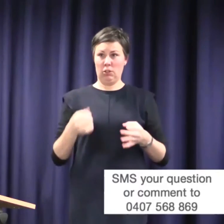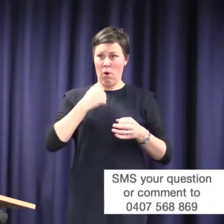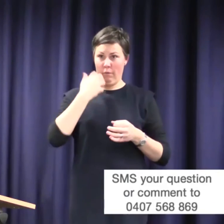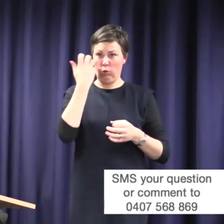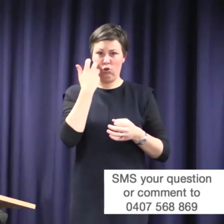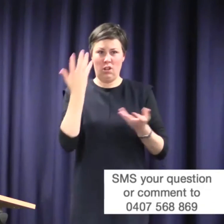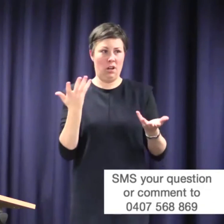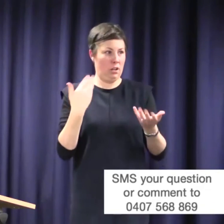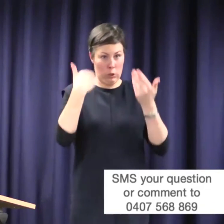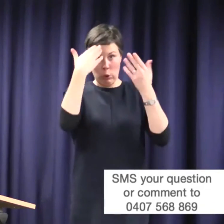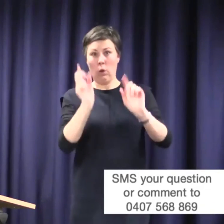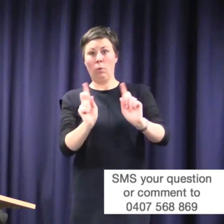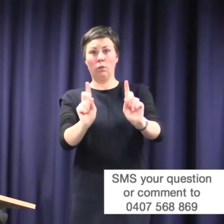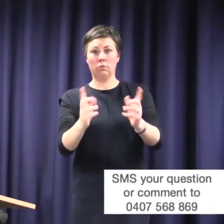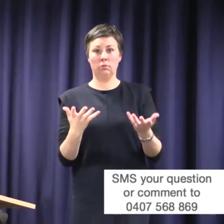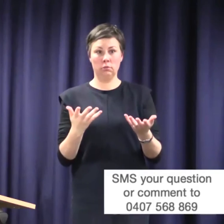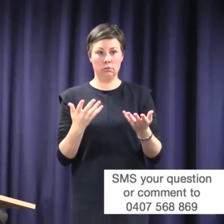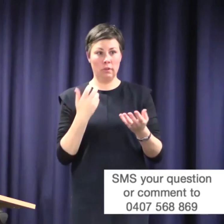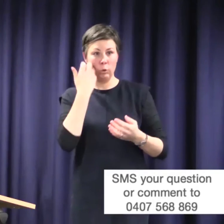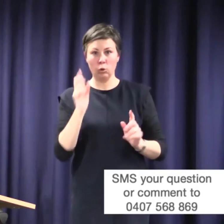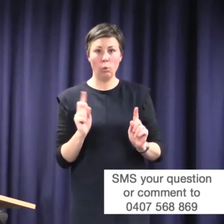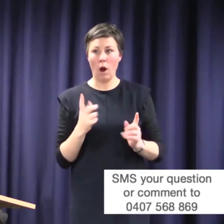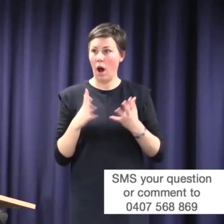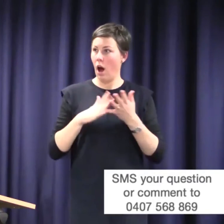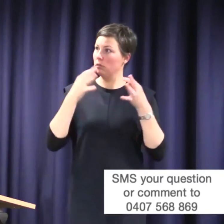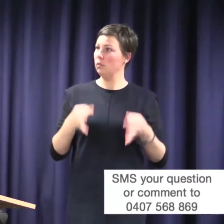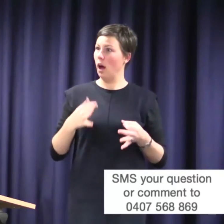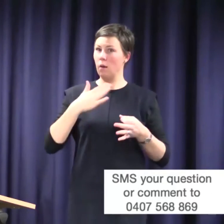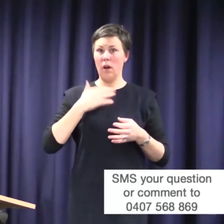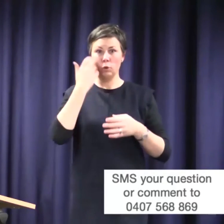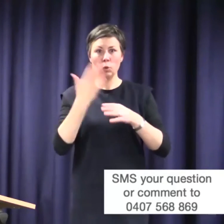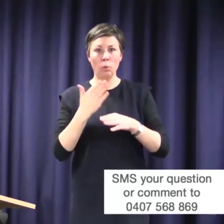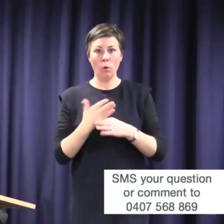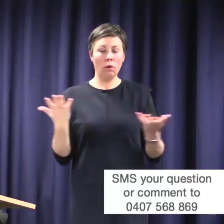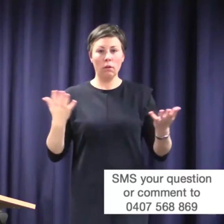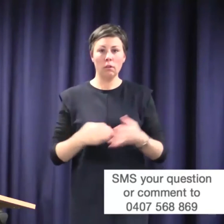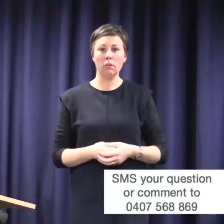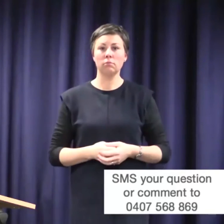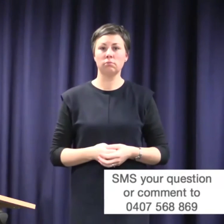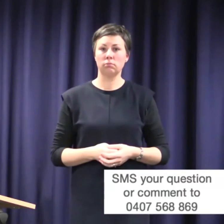future? What are we supposed to do going forward? How can we make a decision now, indefinitely?